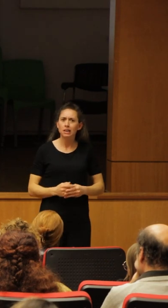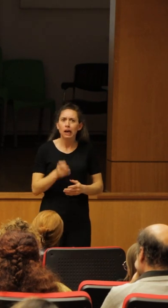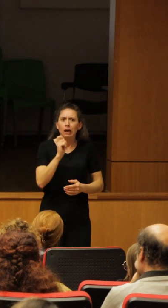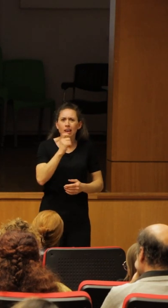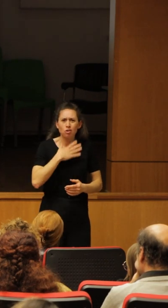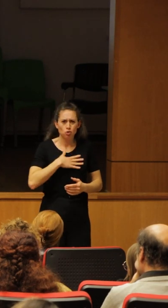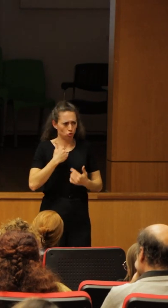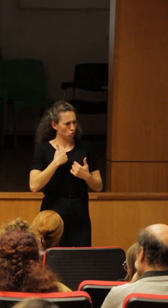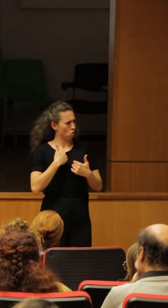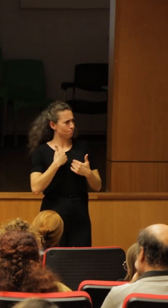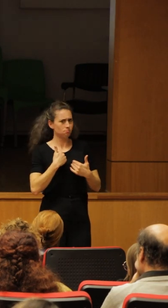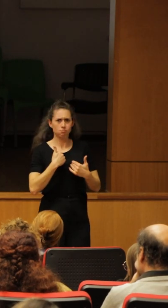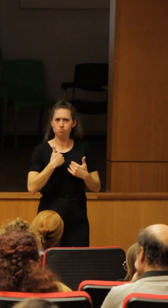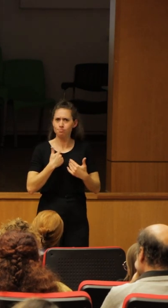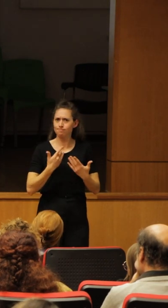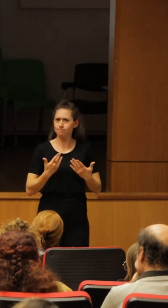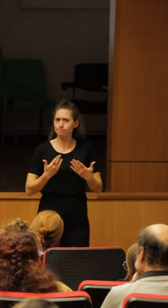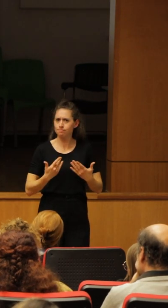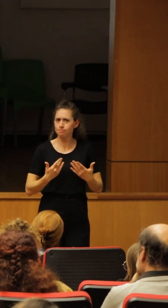soy yo en ese viaje?